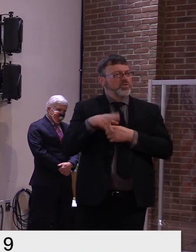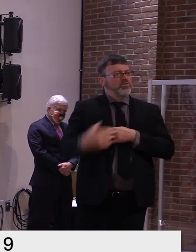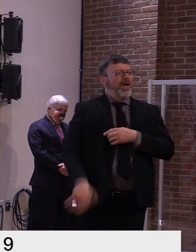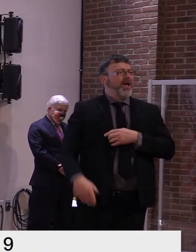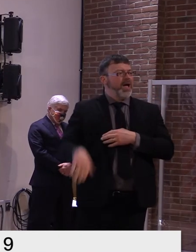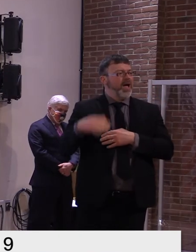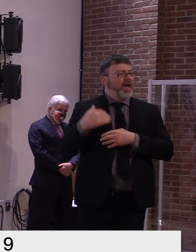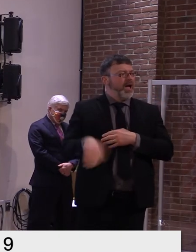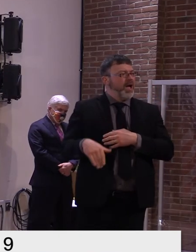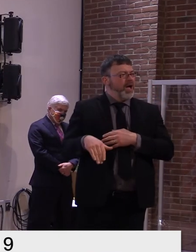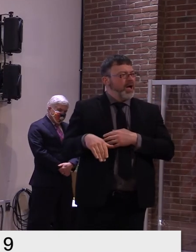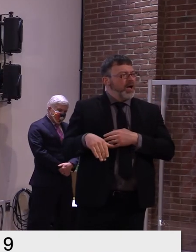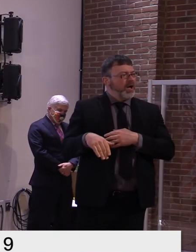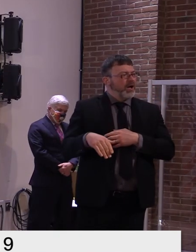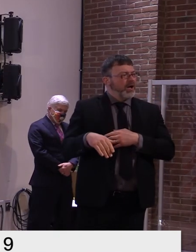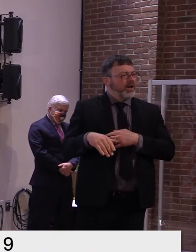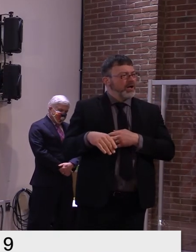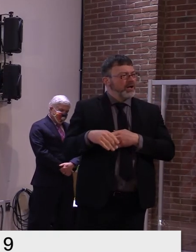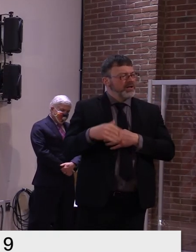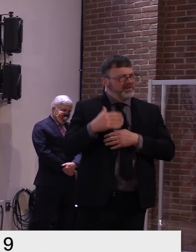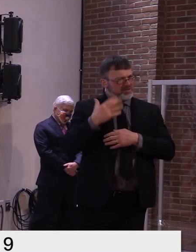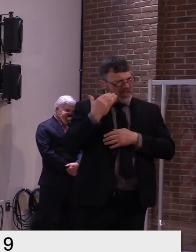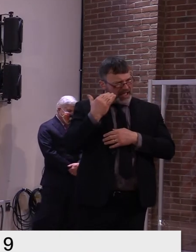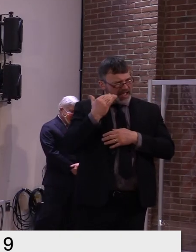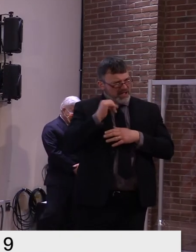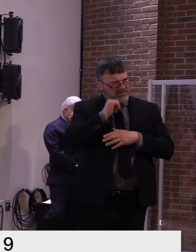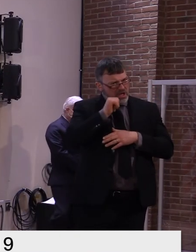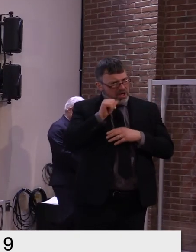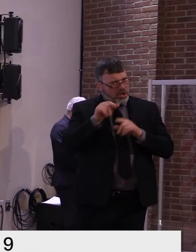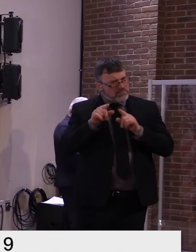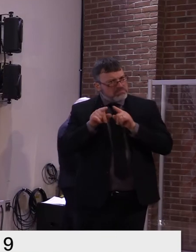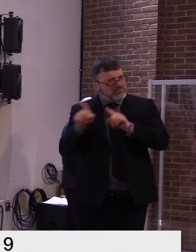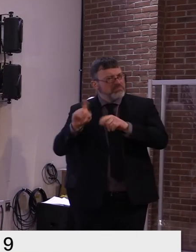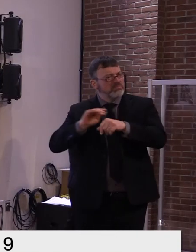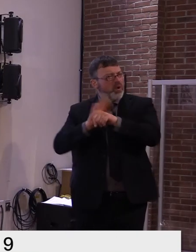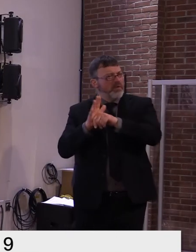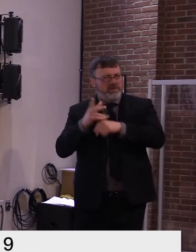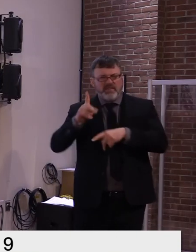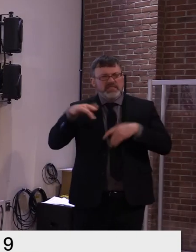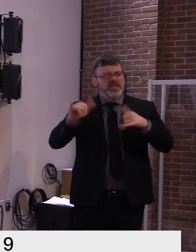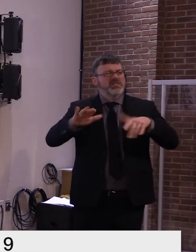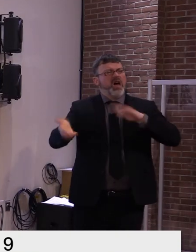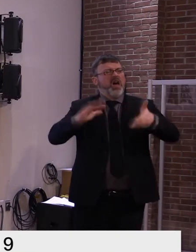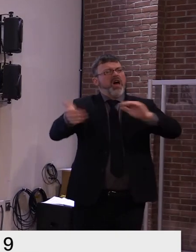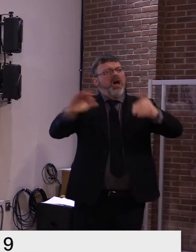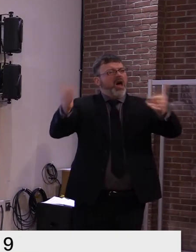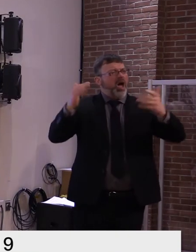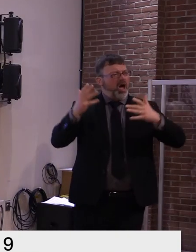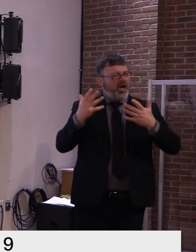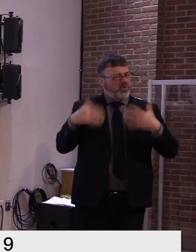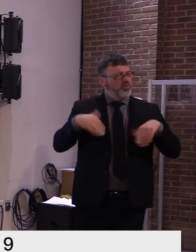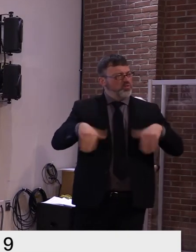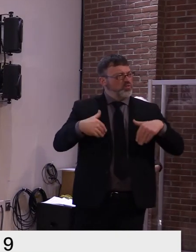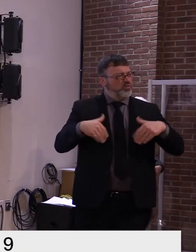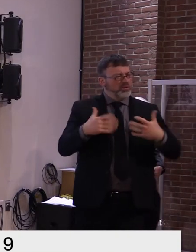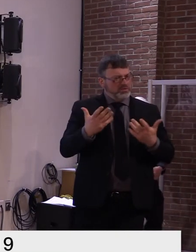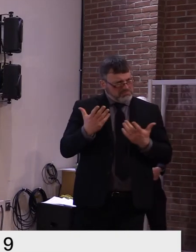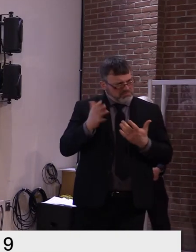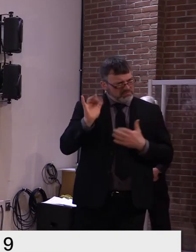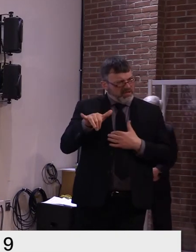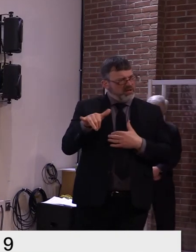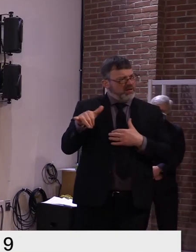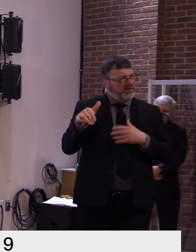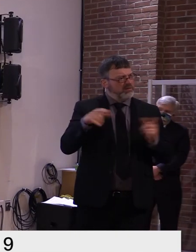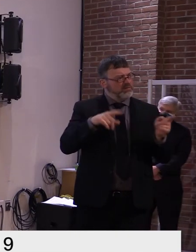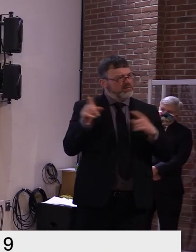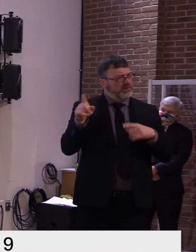for COVID. And I was wondering if Vermont is still testing